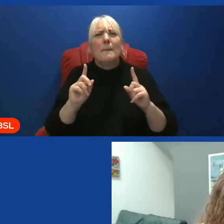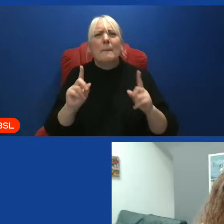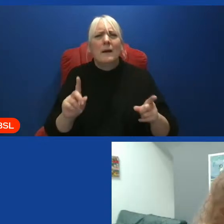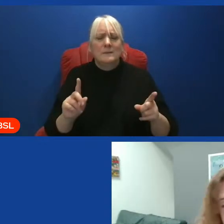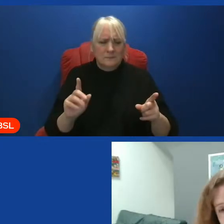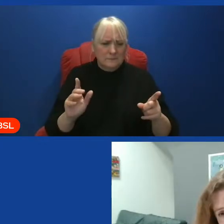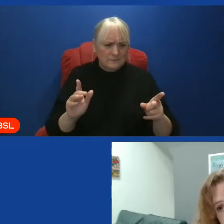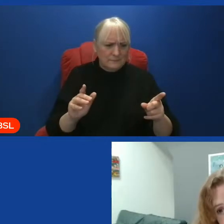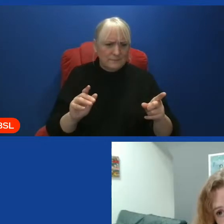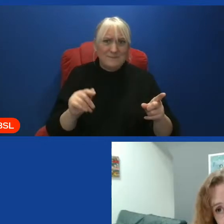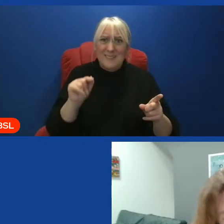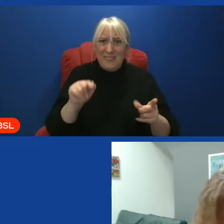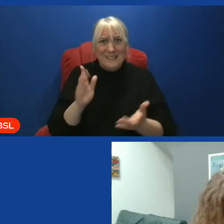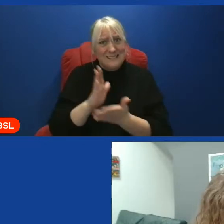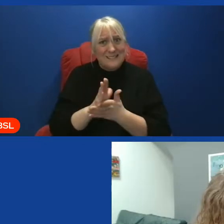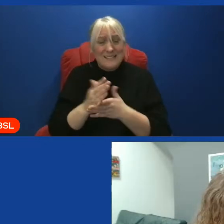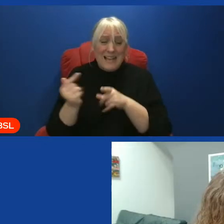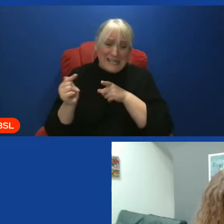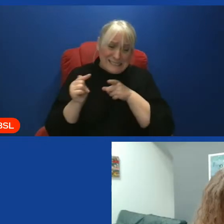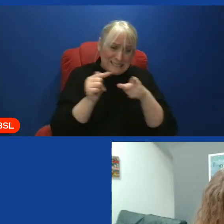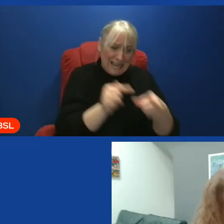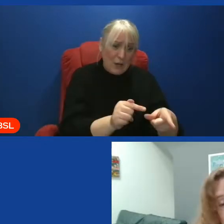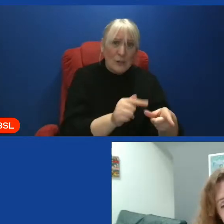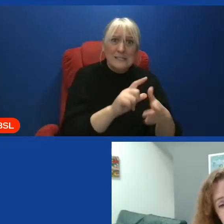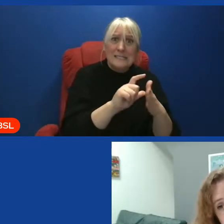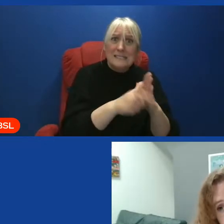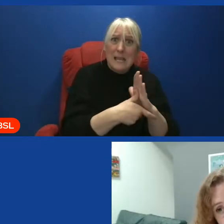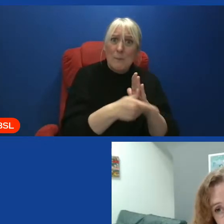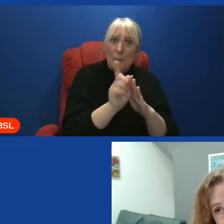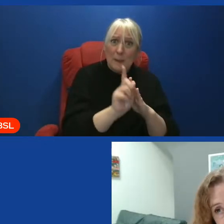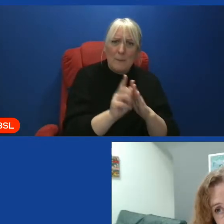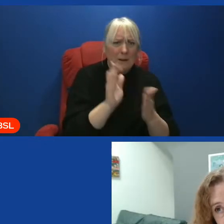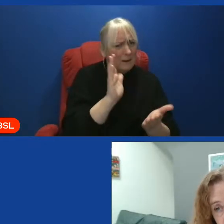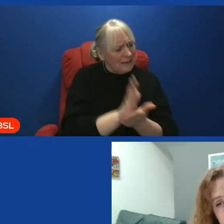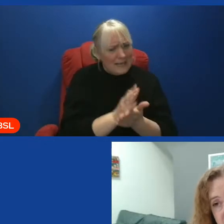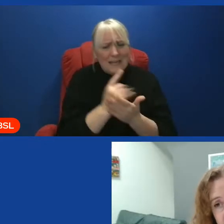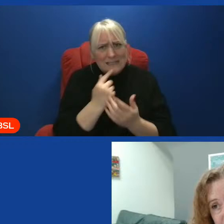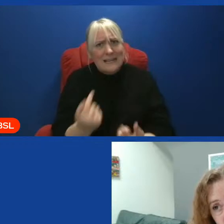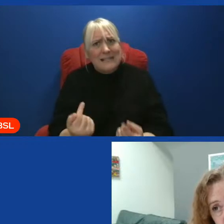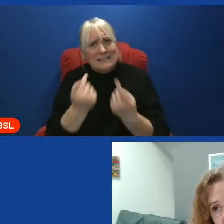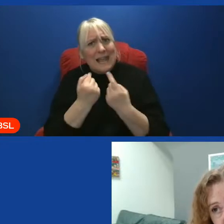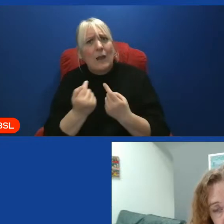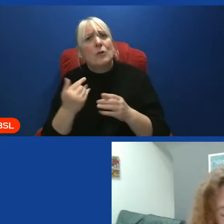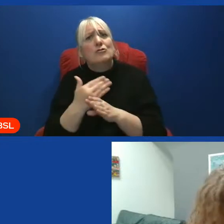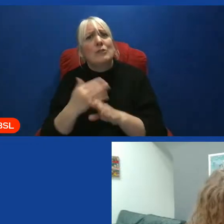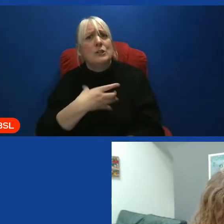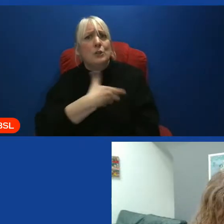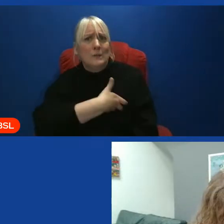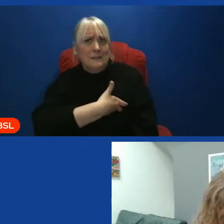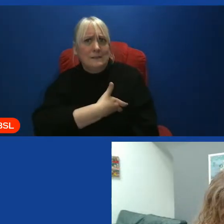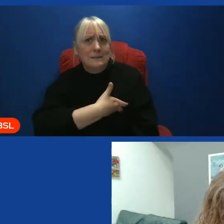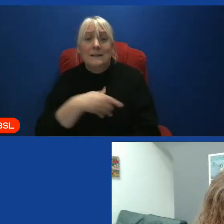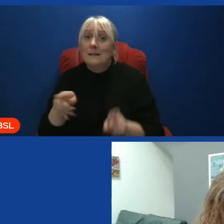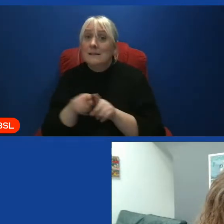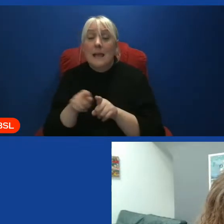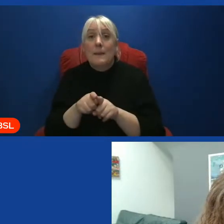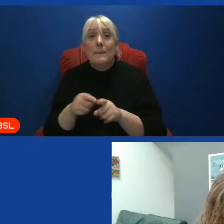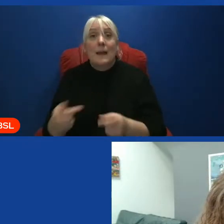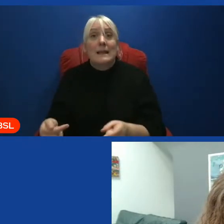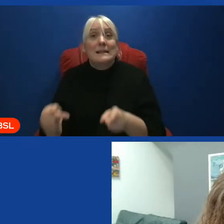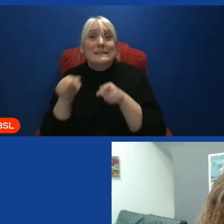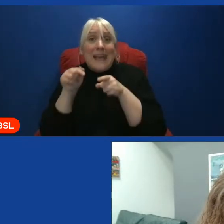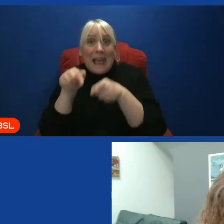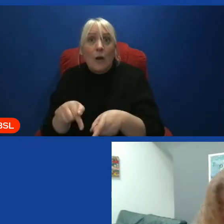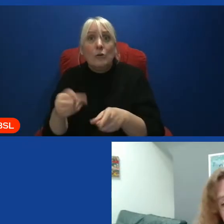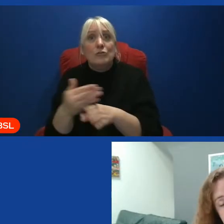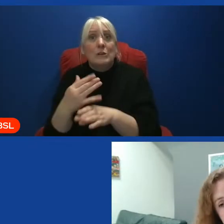this is an attack on disabled people is an attack on trade unionists, and an attack on trade unionists is an attack on